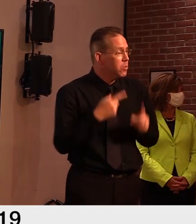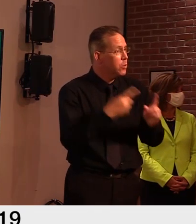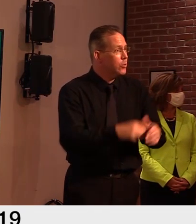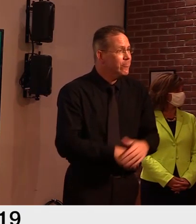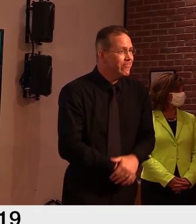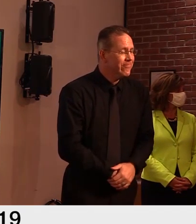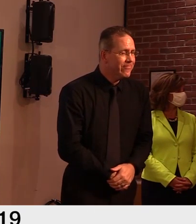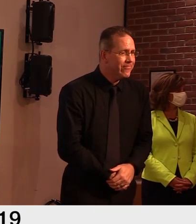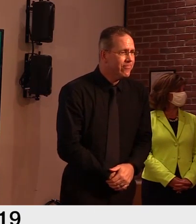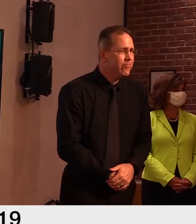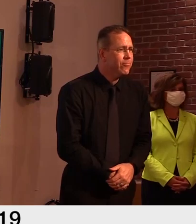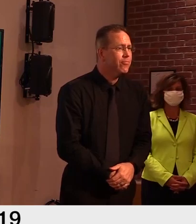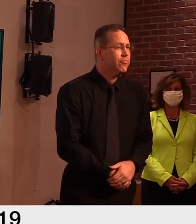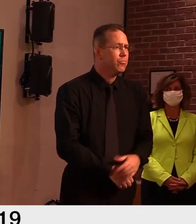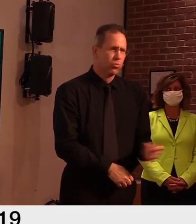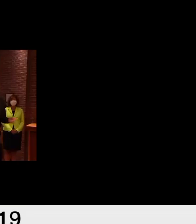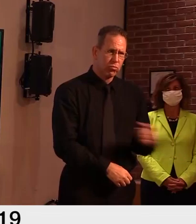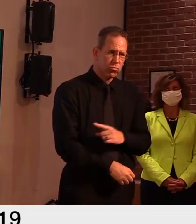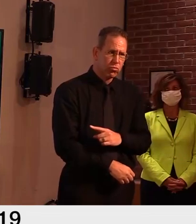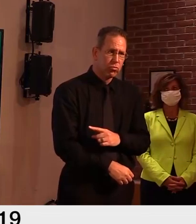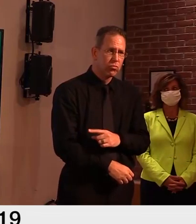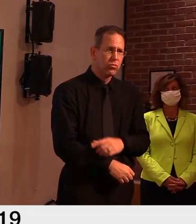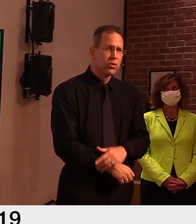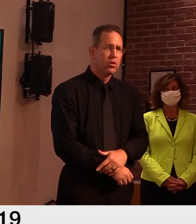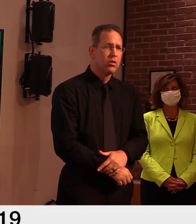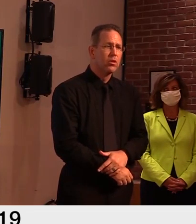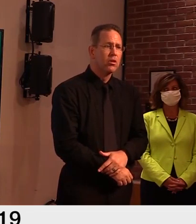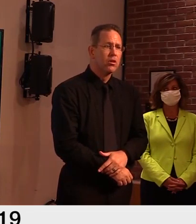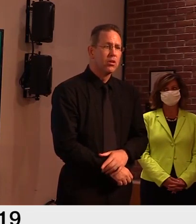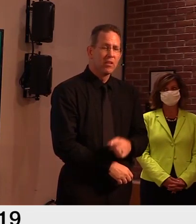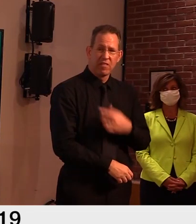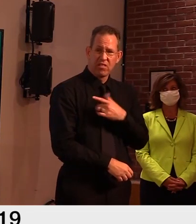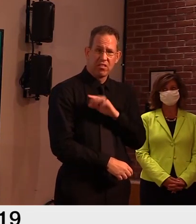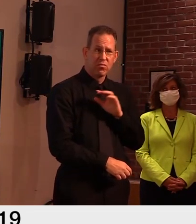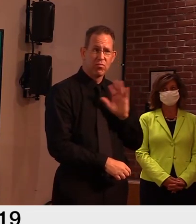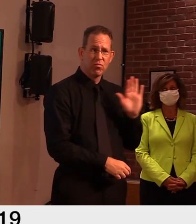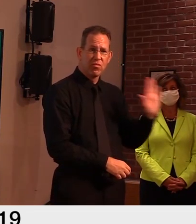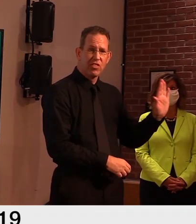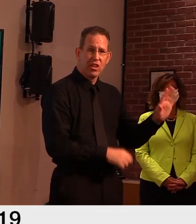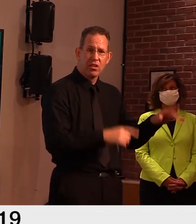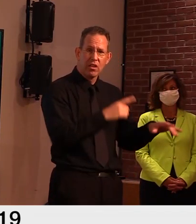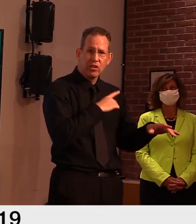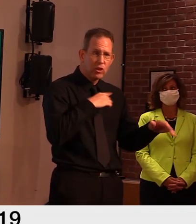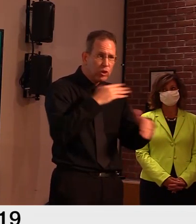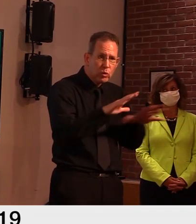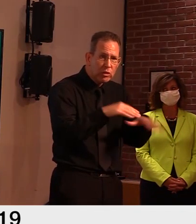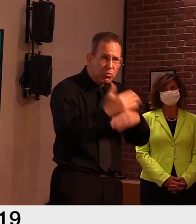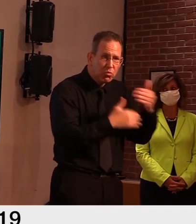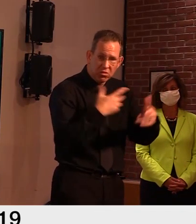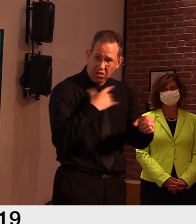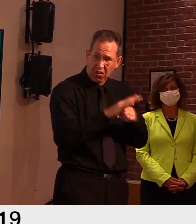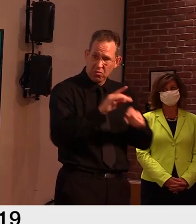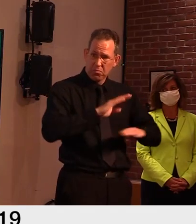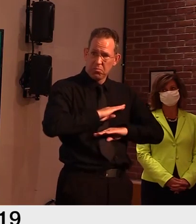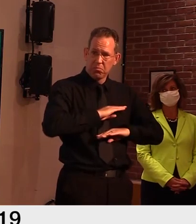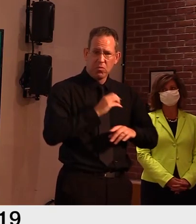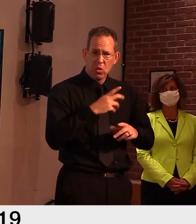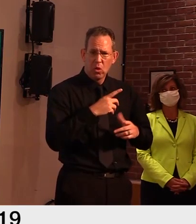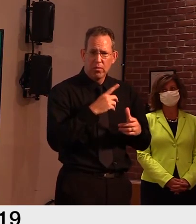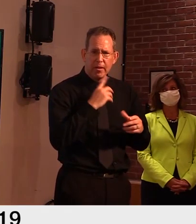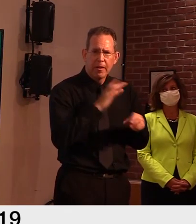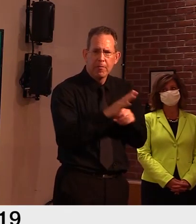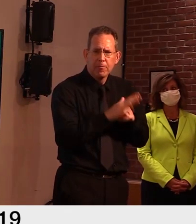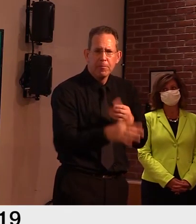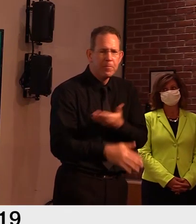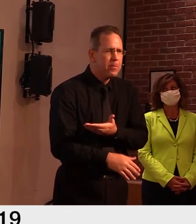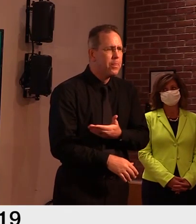up. And we'll see what aligns with the packages that we had had laid out, and then we'll go from there. Is